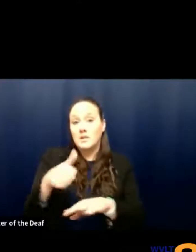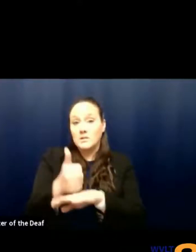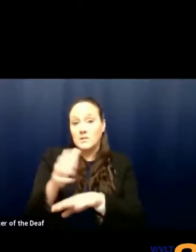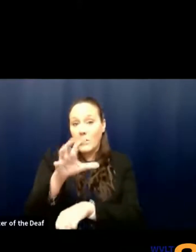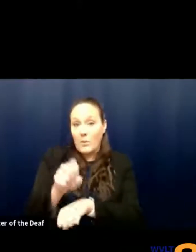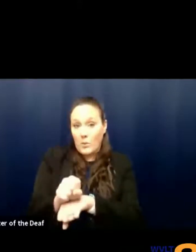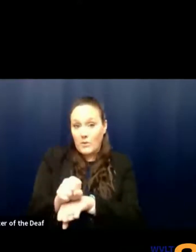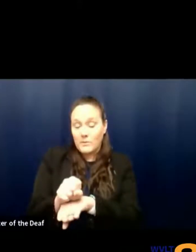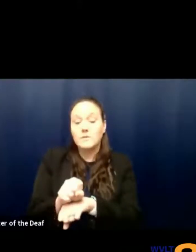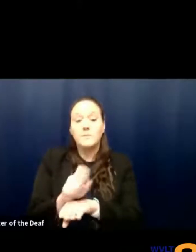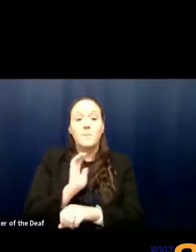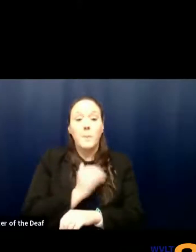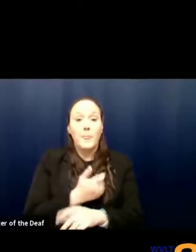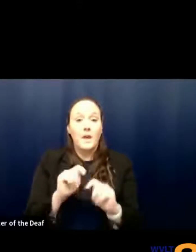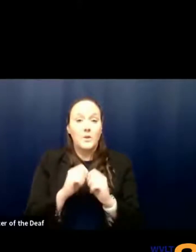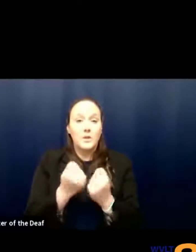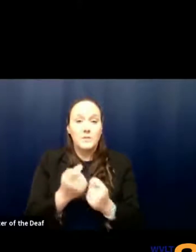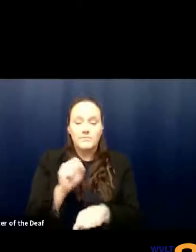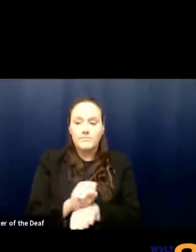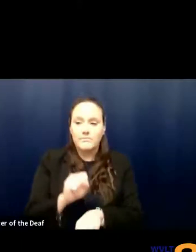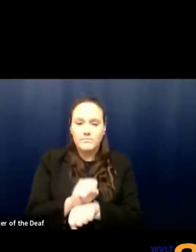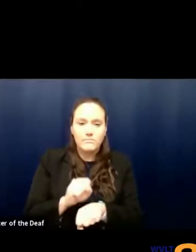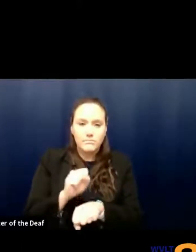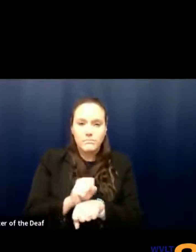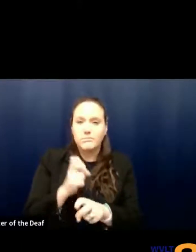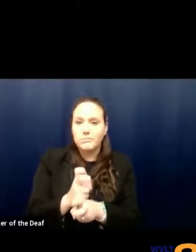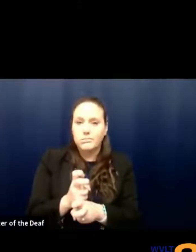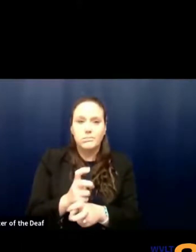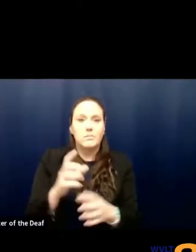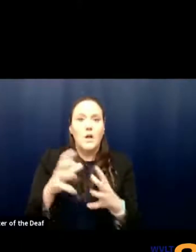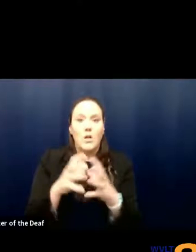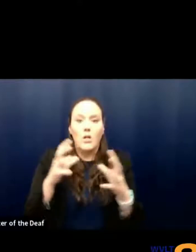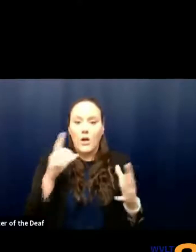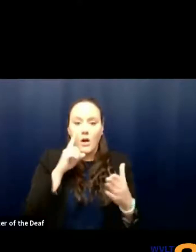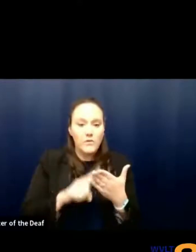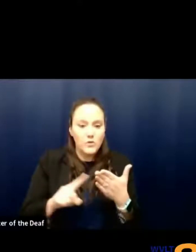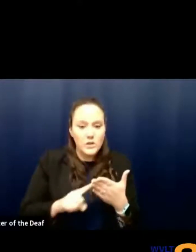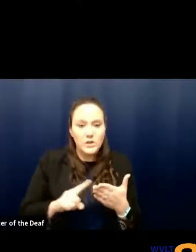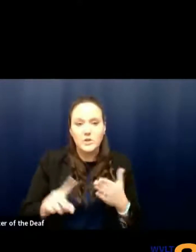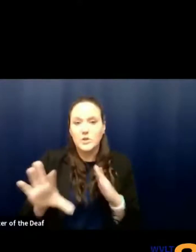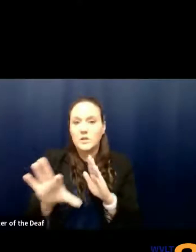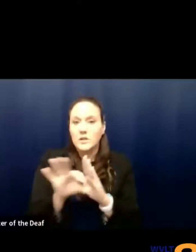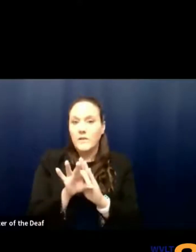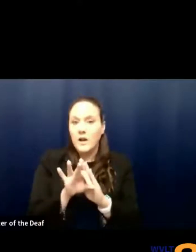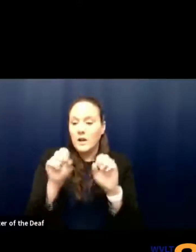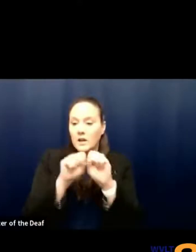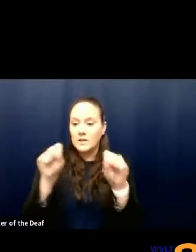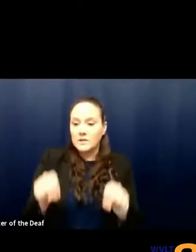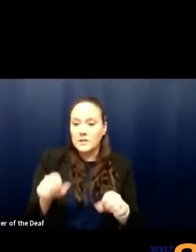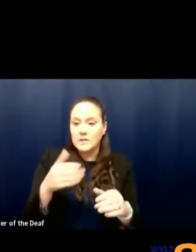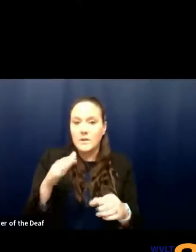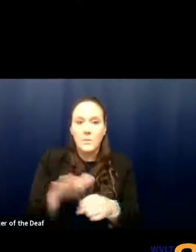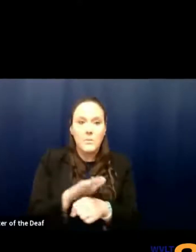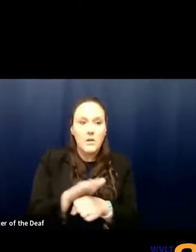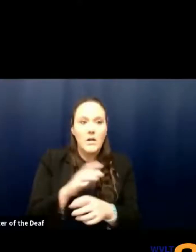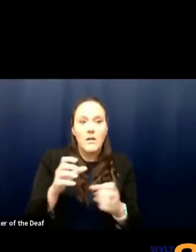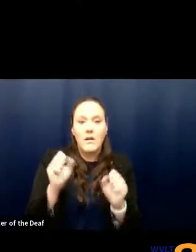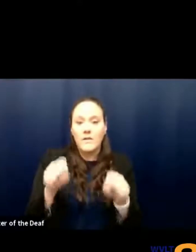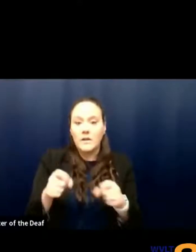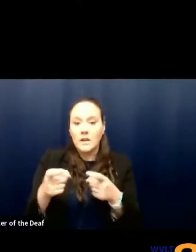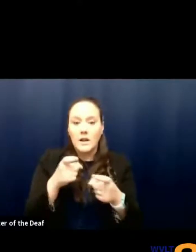has worked incredibly hard and has done a lot of research to find a system that is robust enough to handle the expected volume,